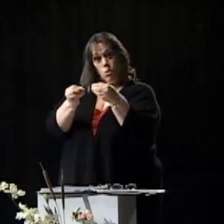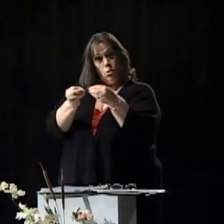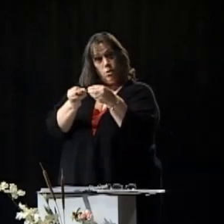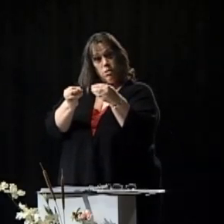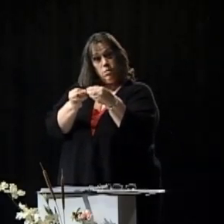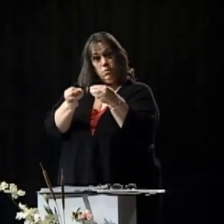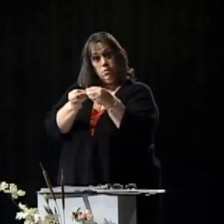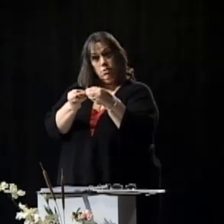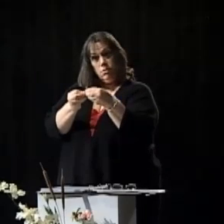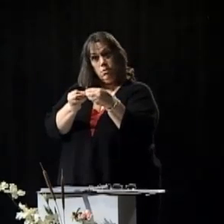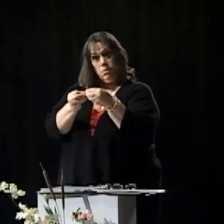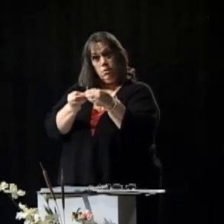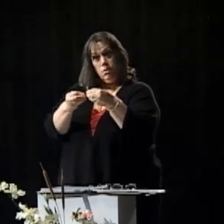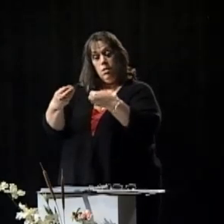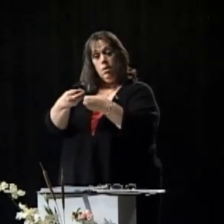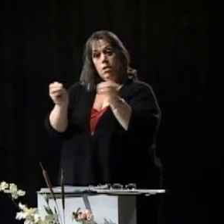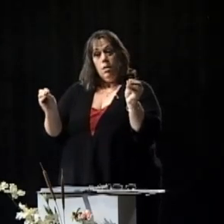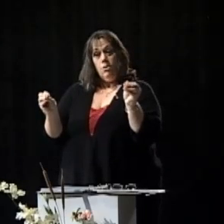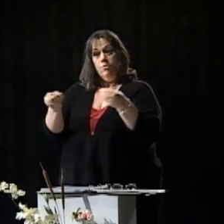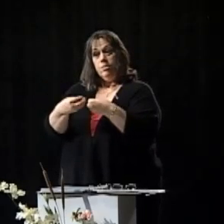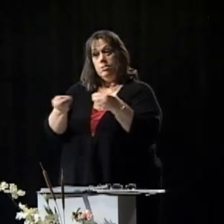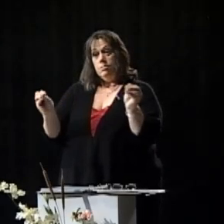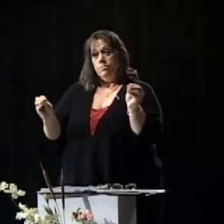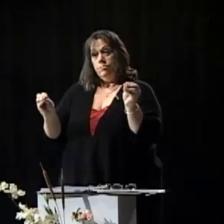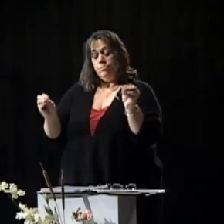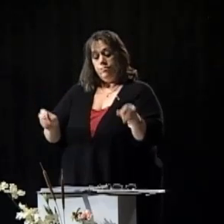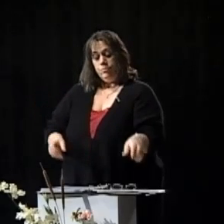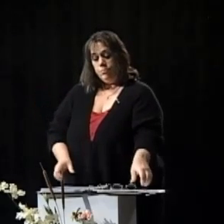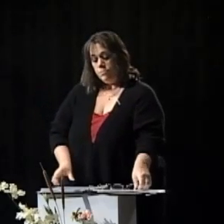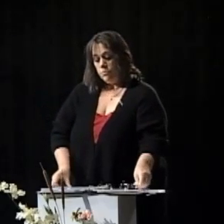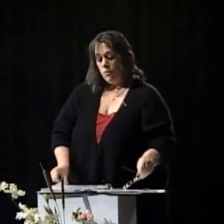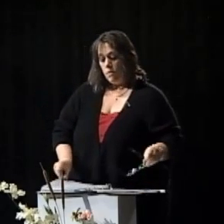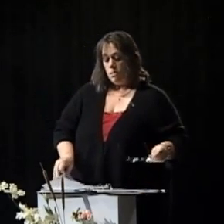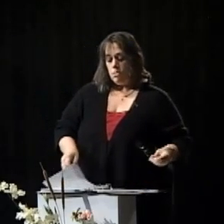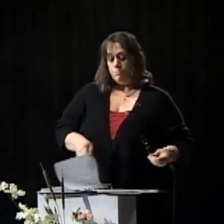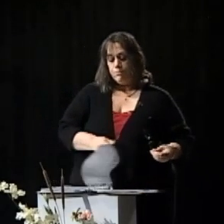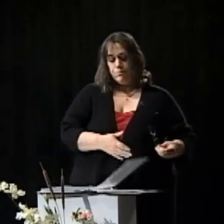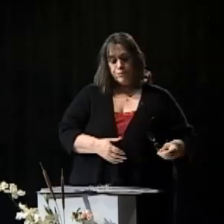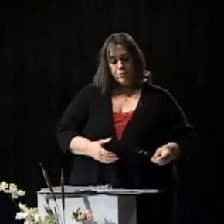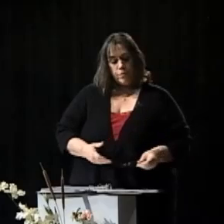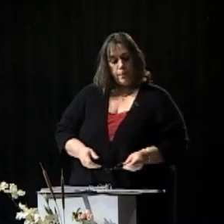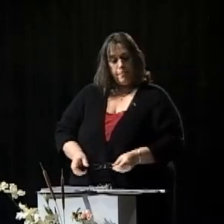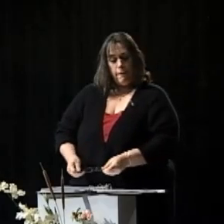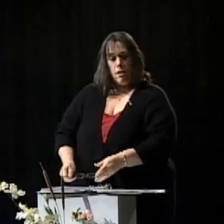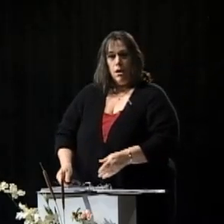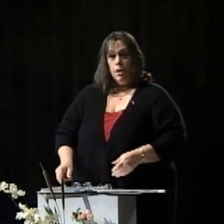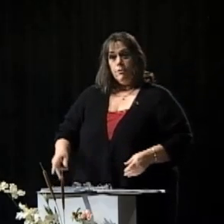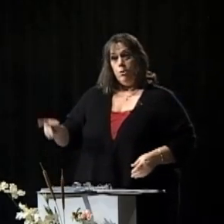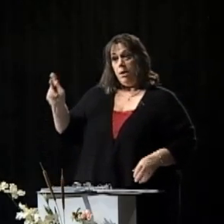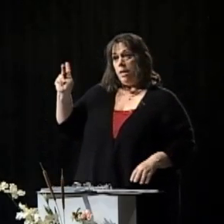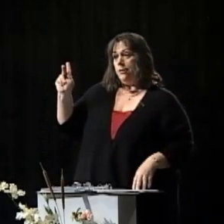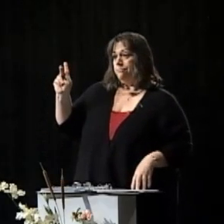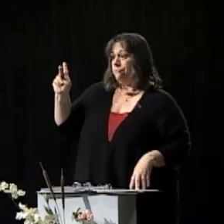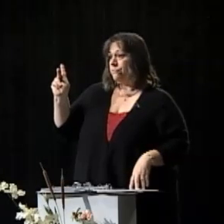More. And office. Good. For your P,